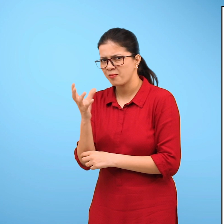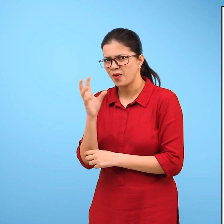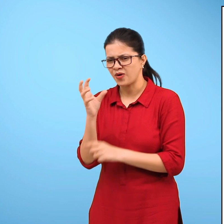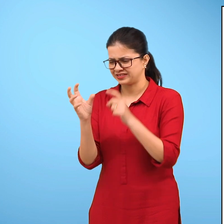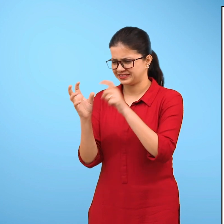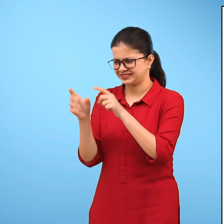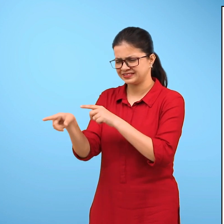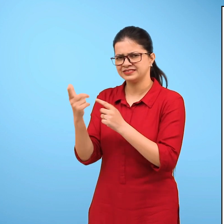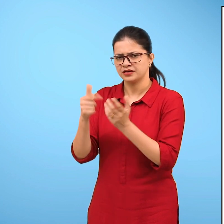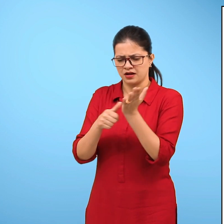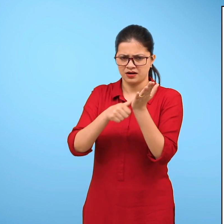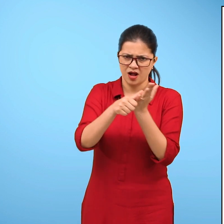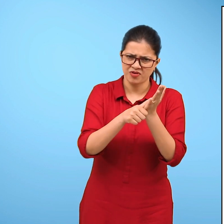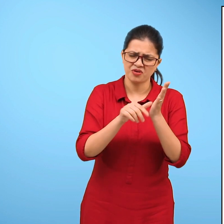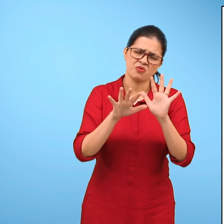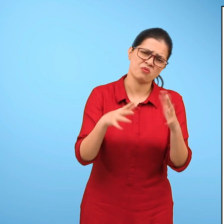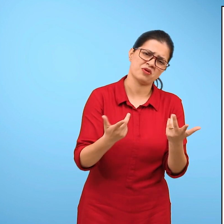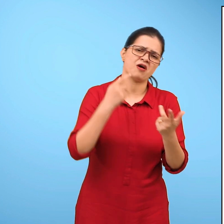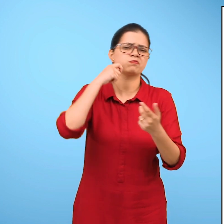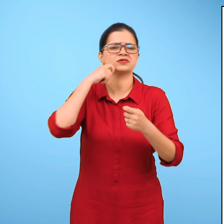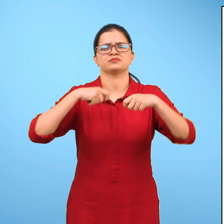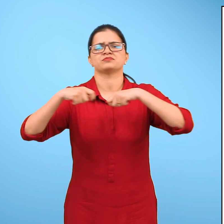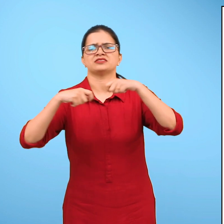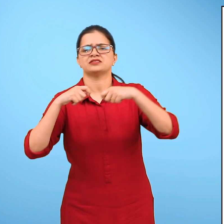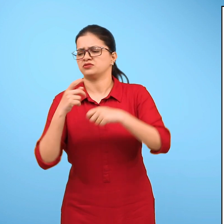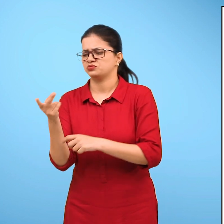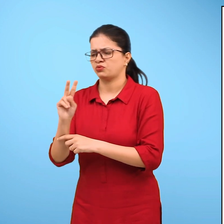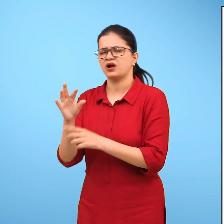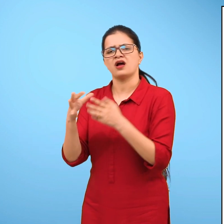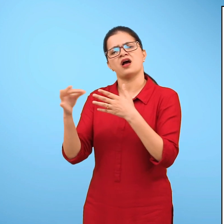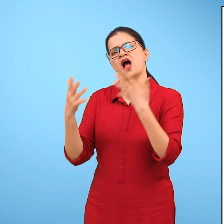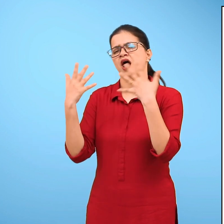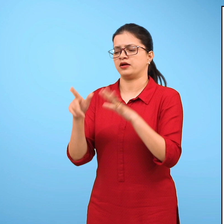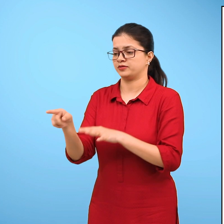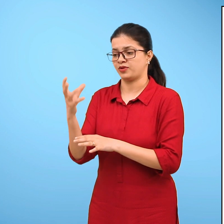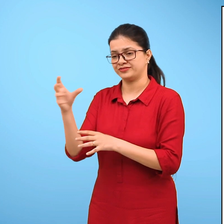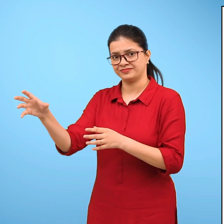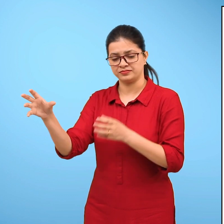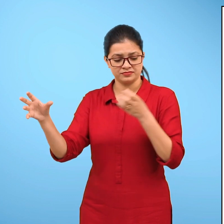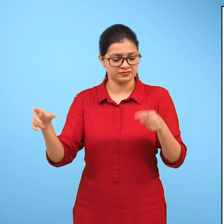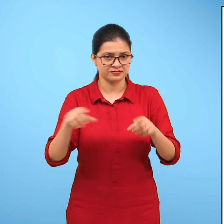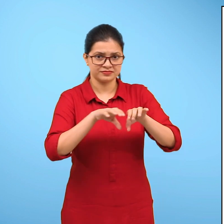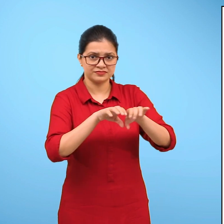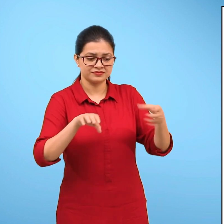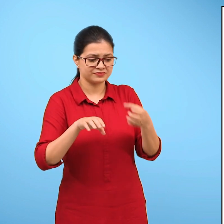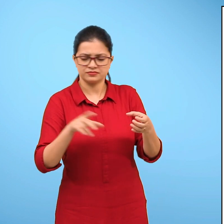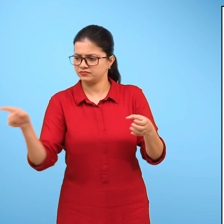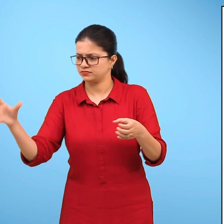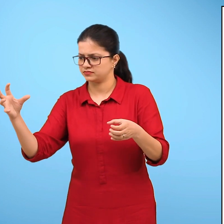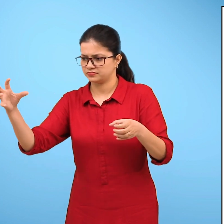Make a small hole in an old rubber or plastic ball under supervision.